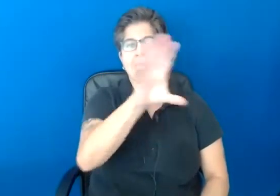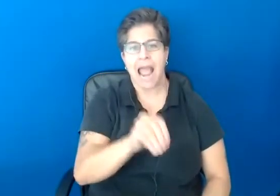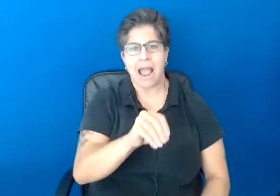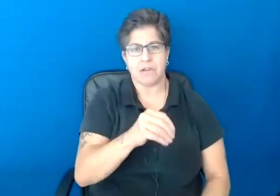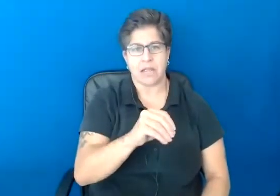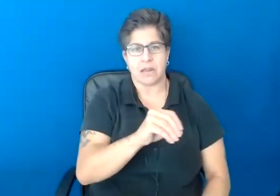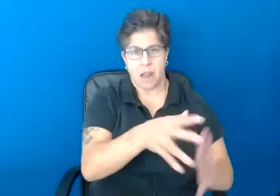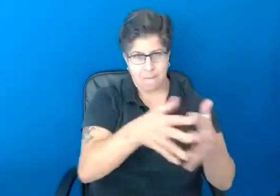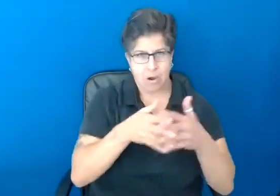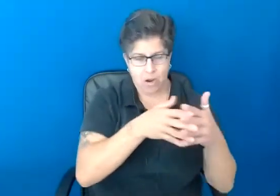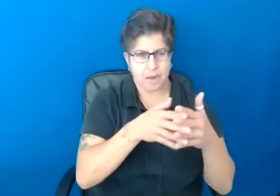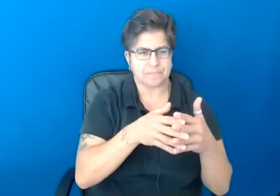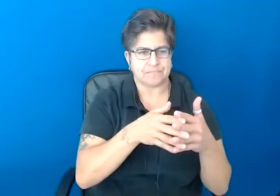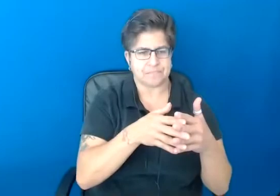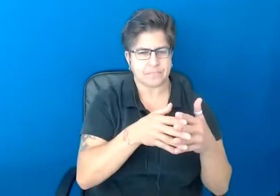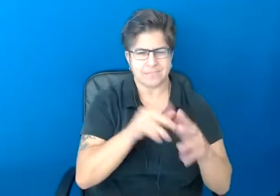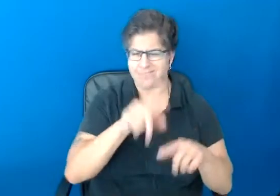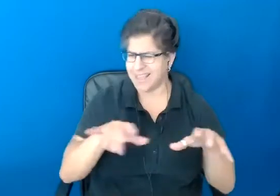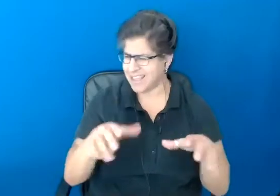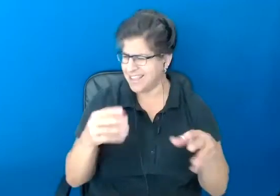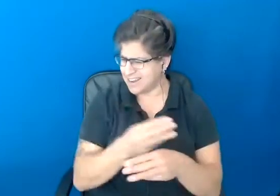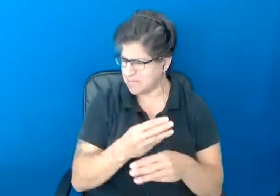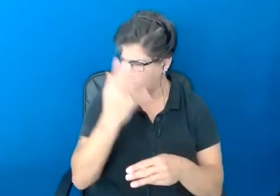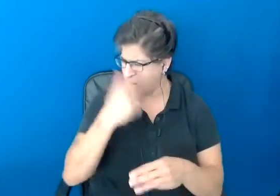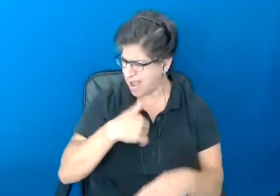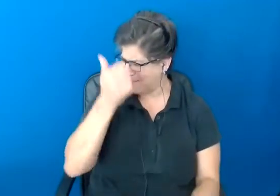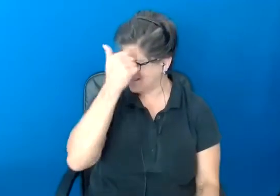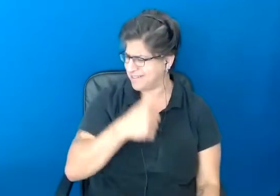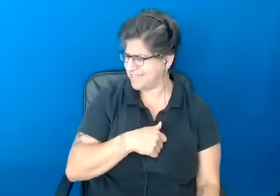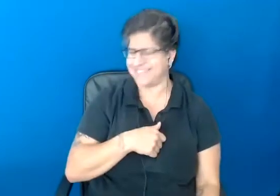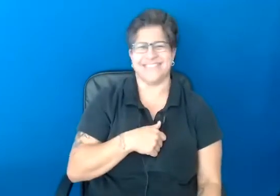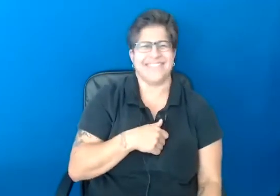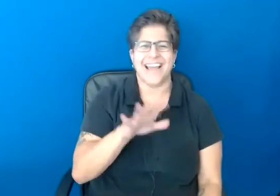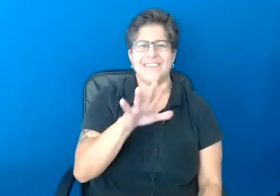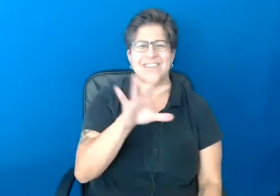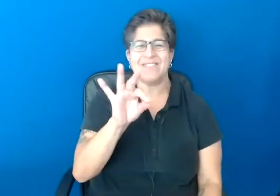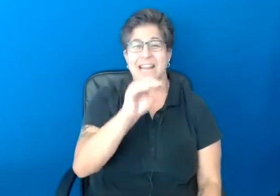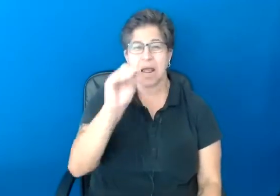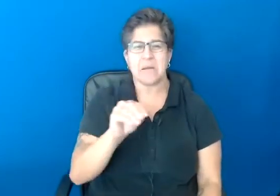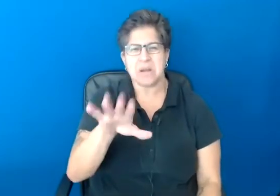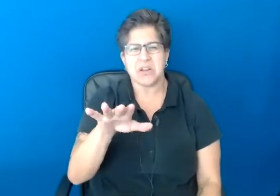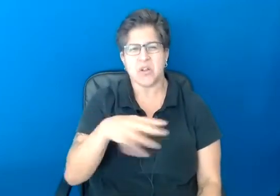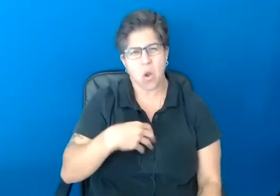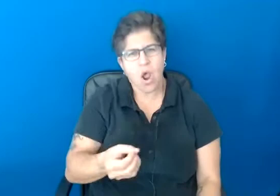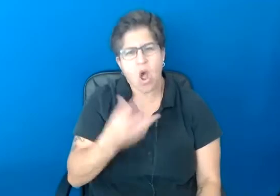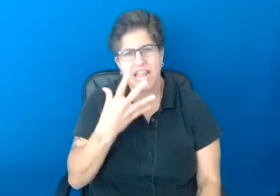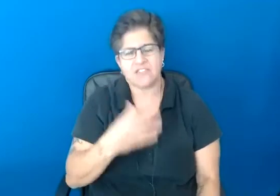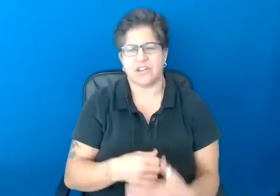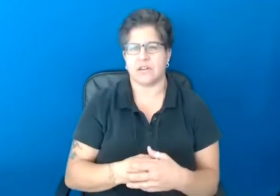59%, Caucasian, and no, that's not even true. We had a number of biracial, but we're all over the place. I would hear